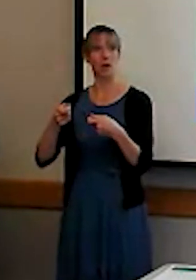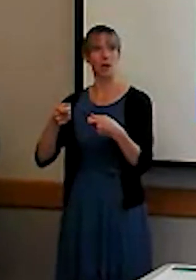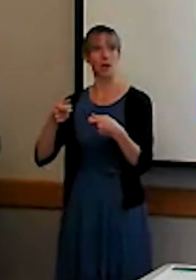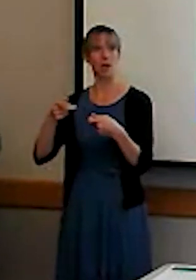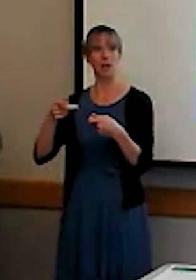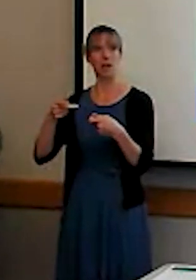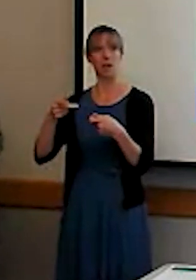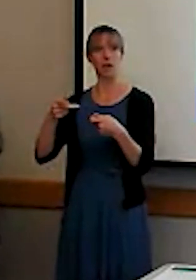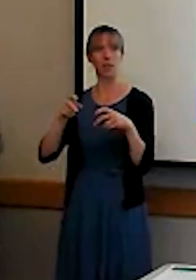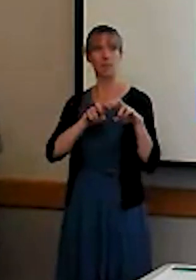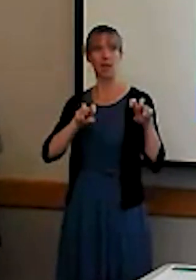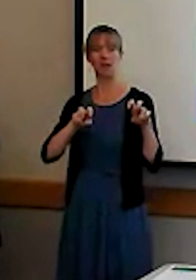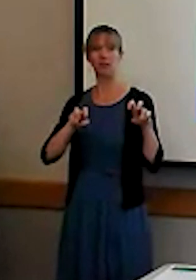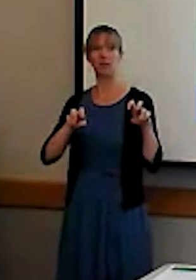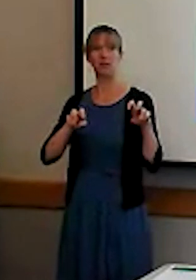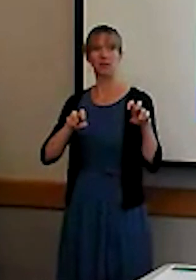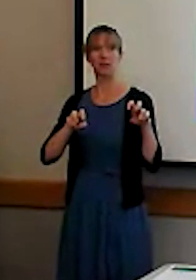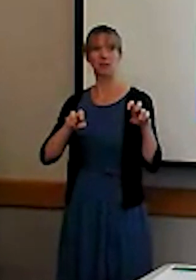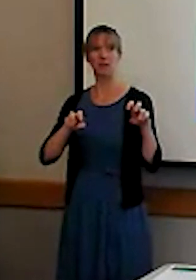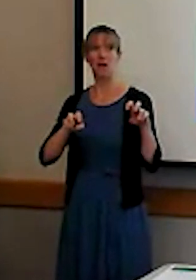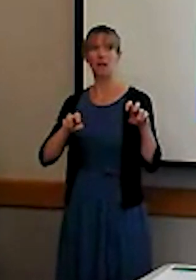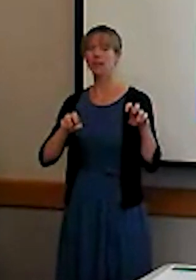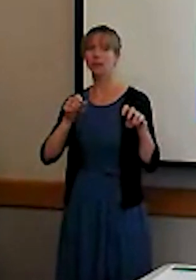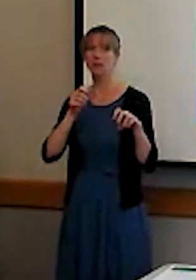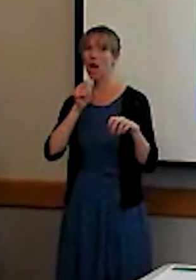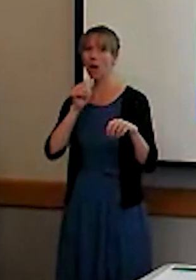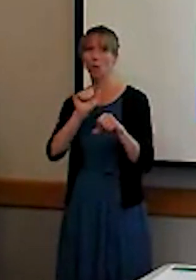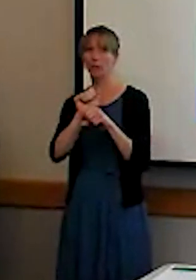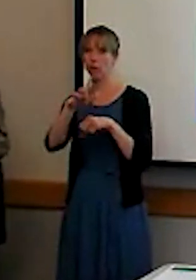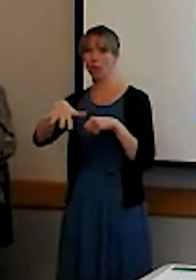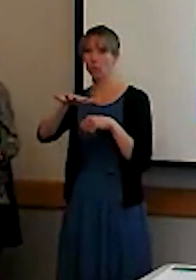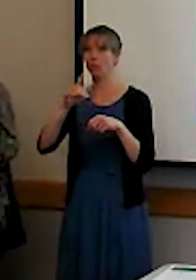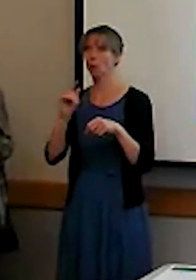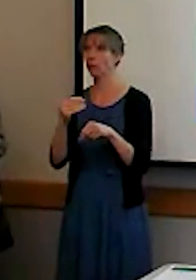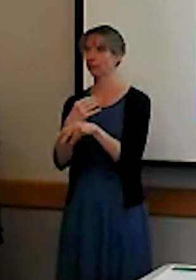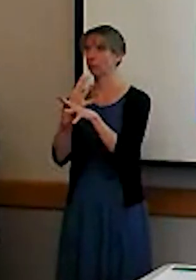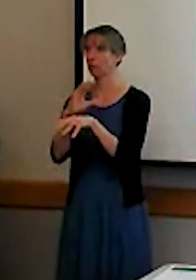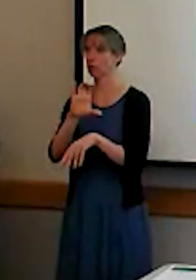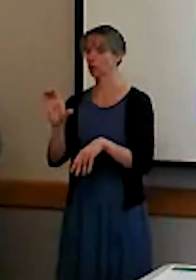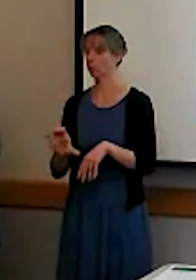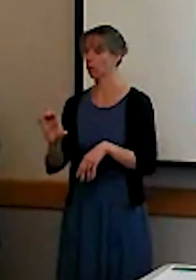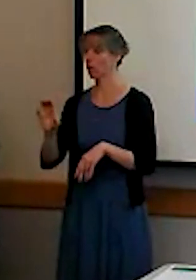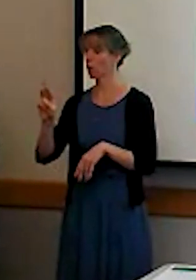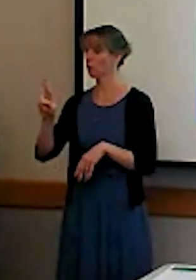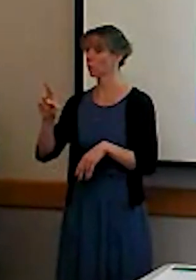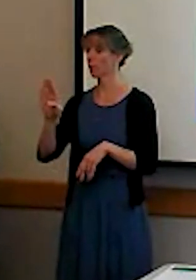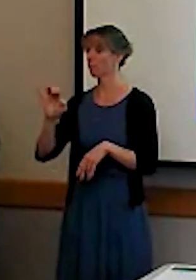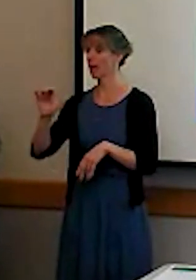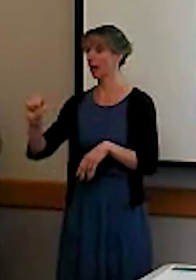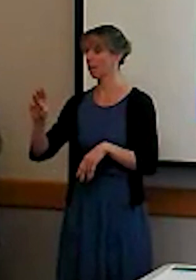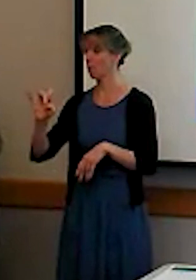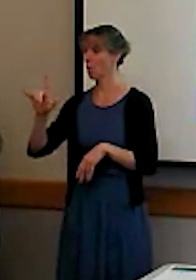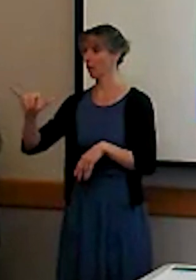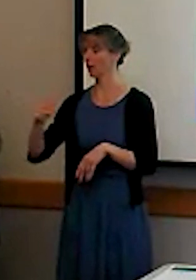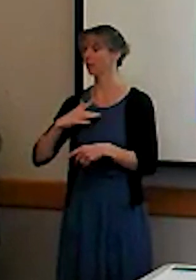microphone. It's not going to the room, it's just going to the Zoom call. Oh, okay. Okay. So Rebecca Morley is a friend of